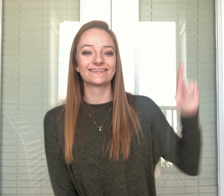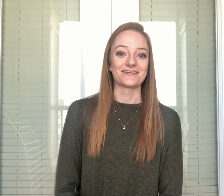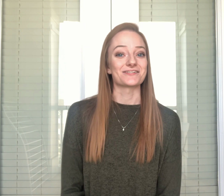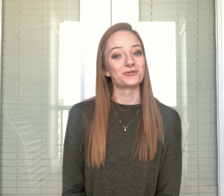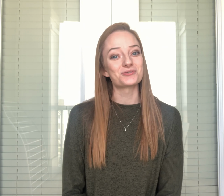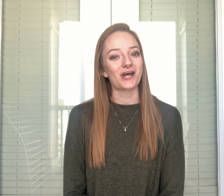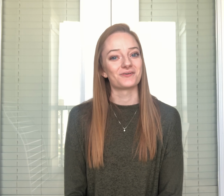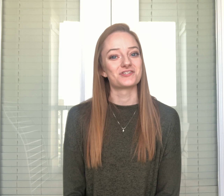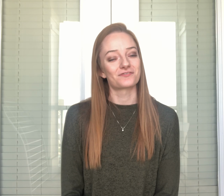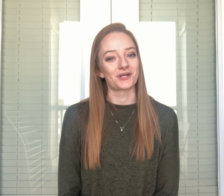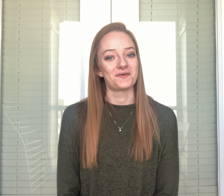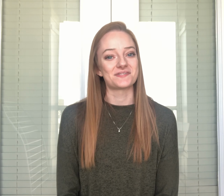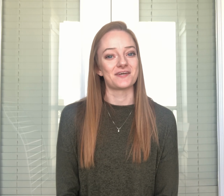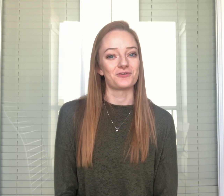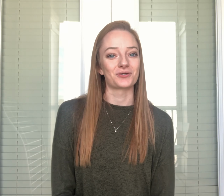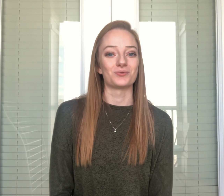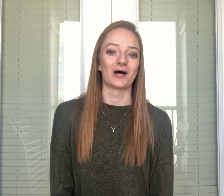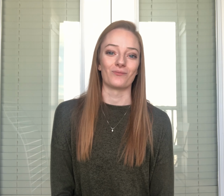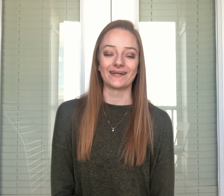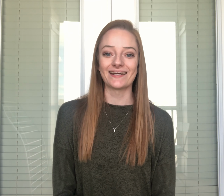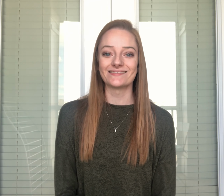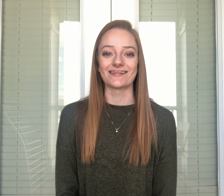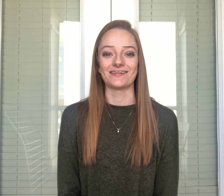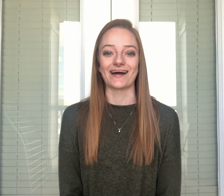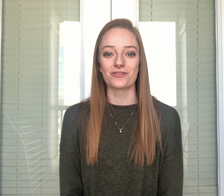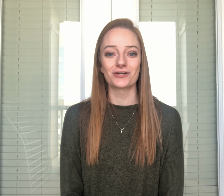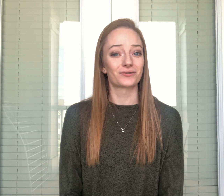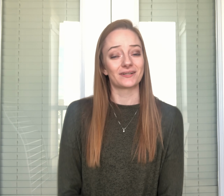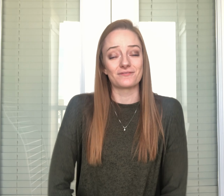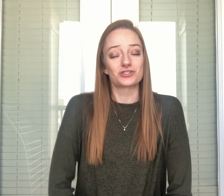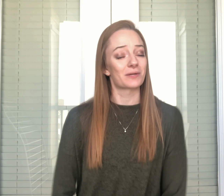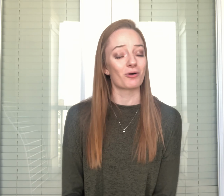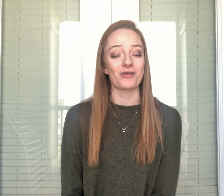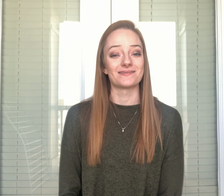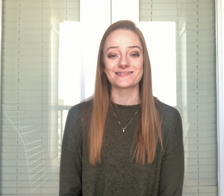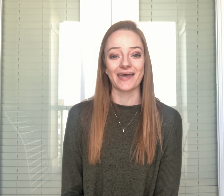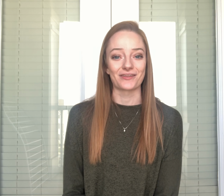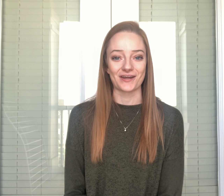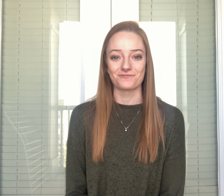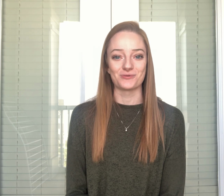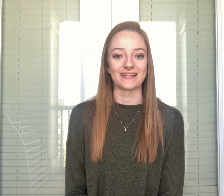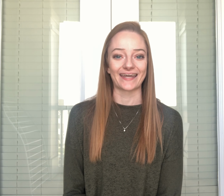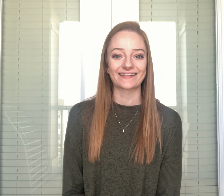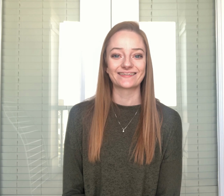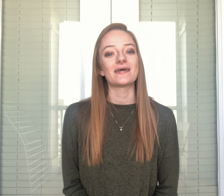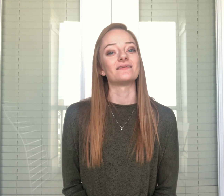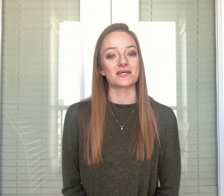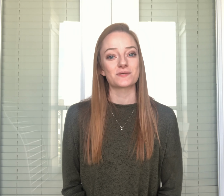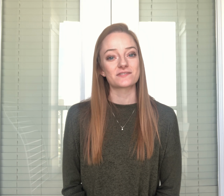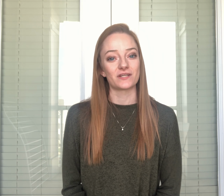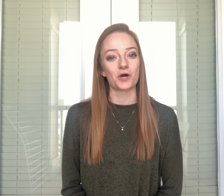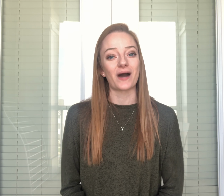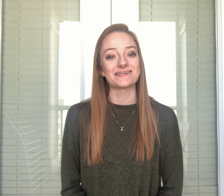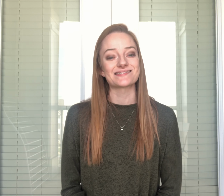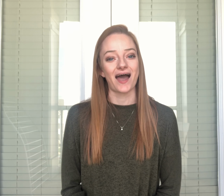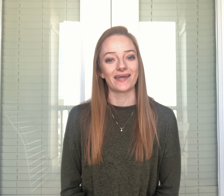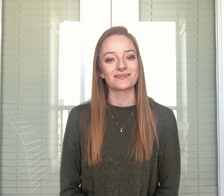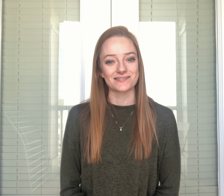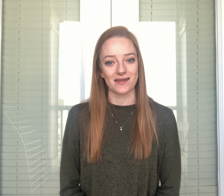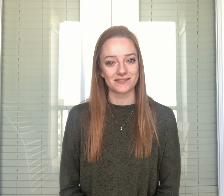It's a little challenge for you. See if you can do it on one hand and then the other. You can even try both hands together if you would like. In last week's video, I signed a sentence.